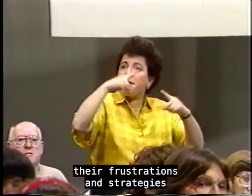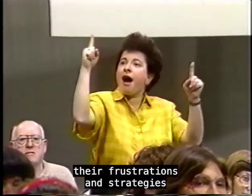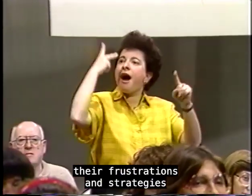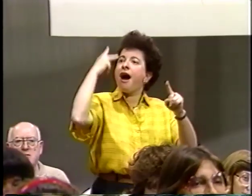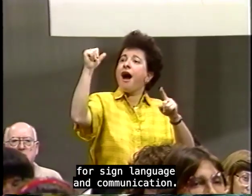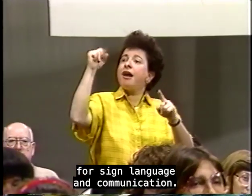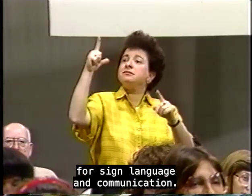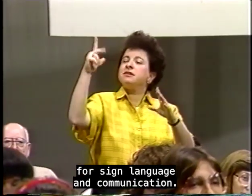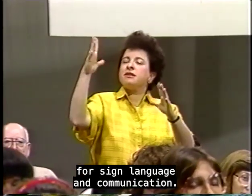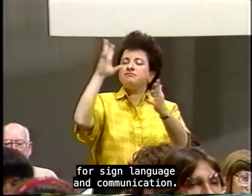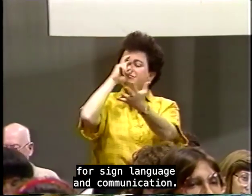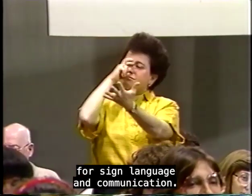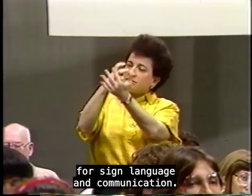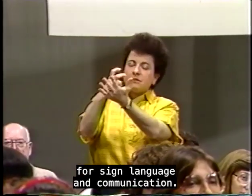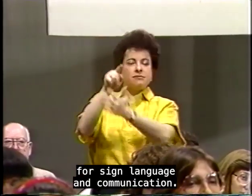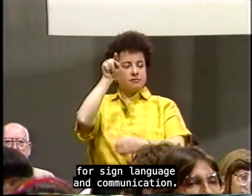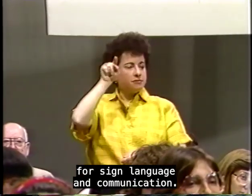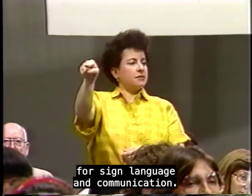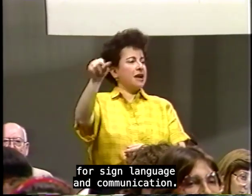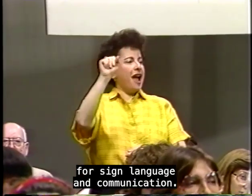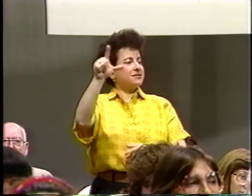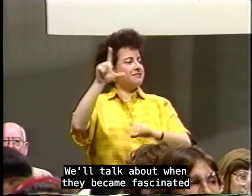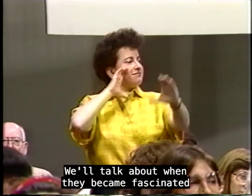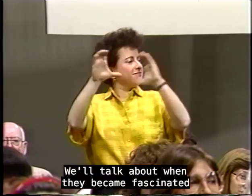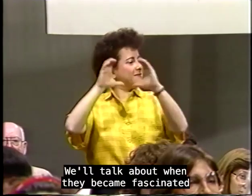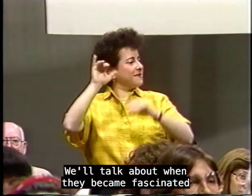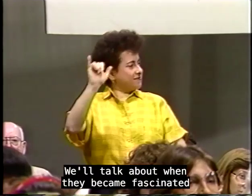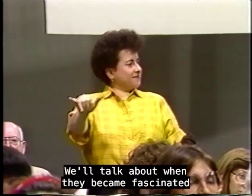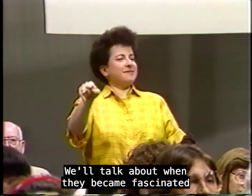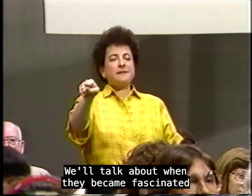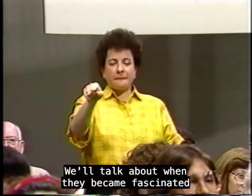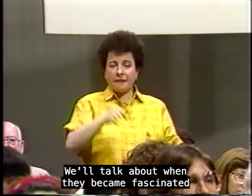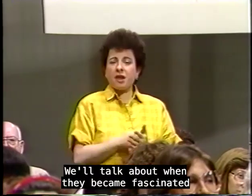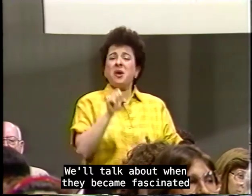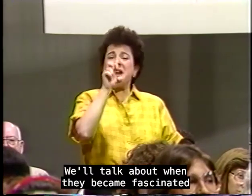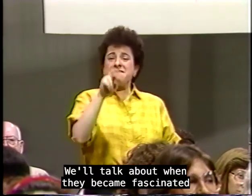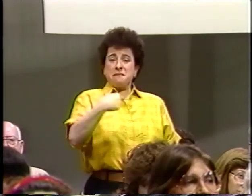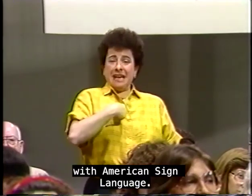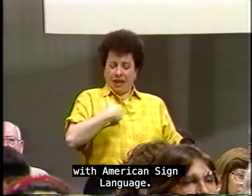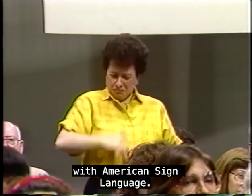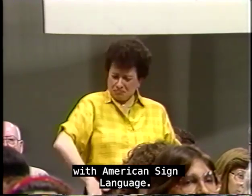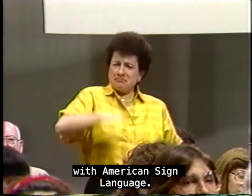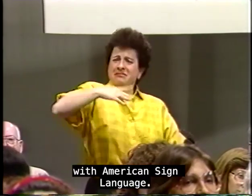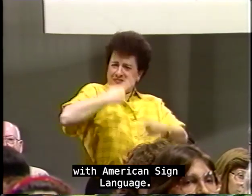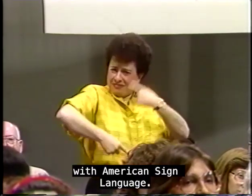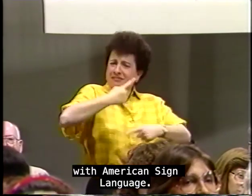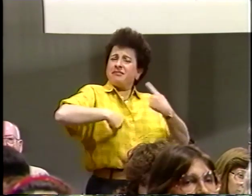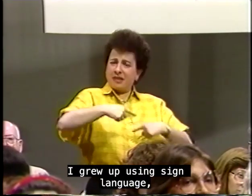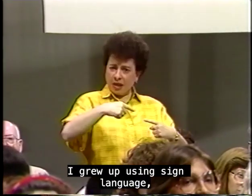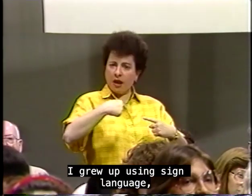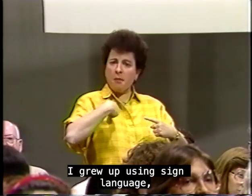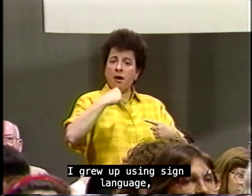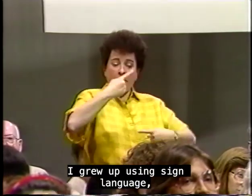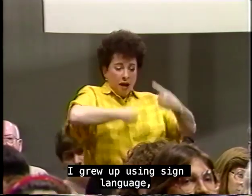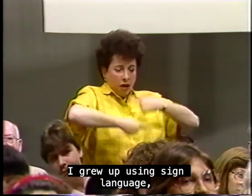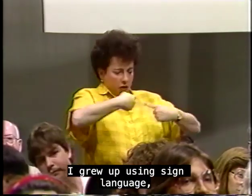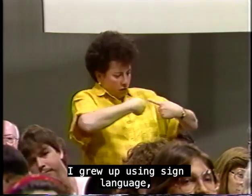strategies for sign language and communication. We'll talk about when they became fascinated with American Sign Language. I grew up using sign